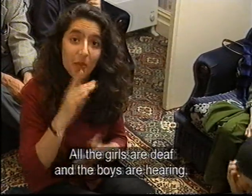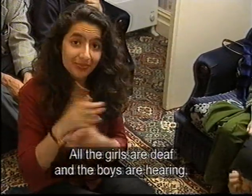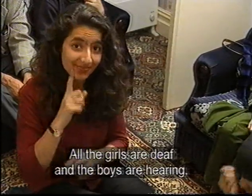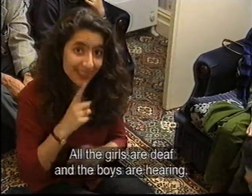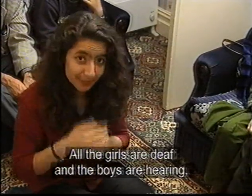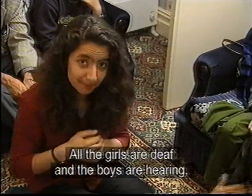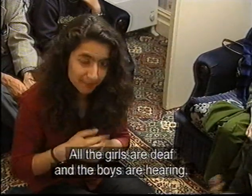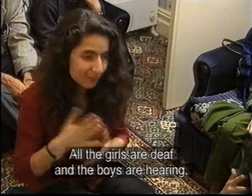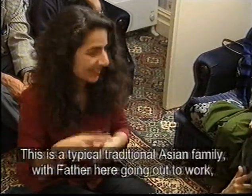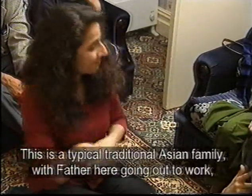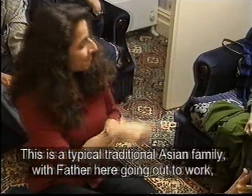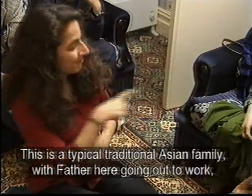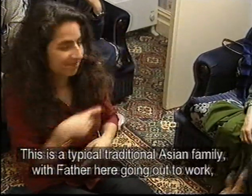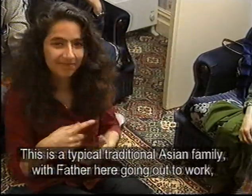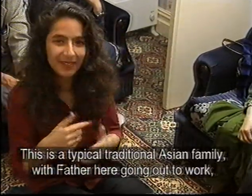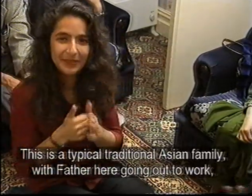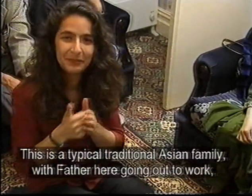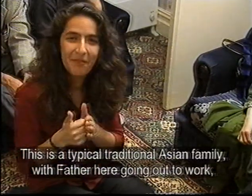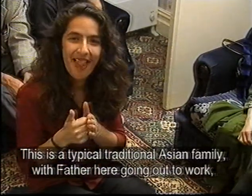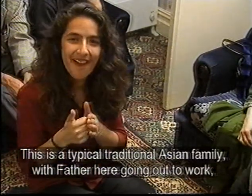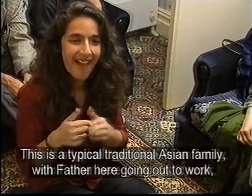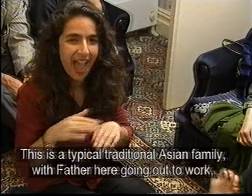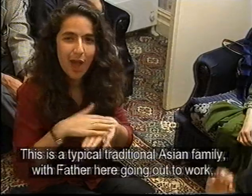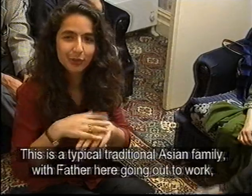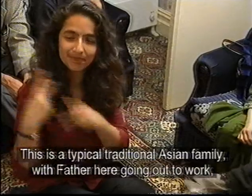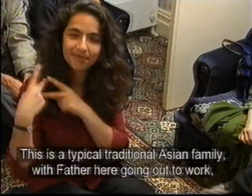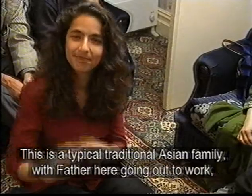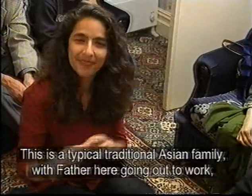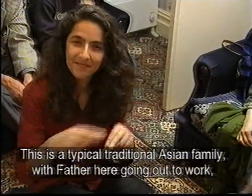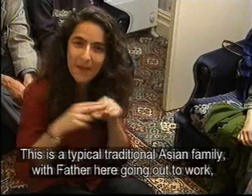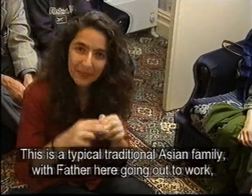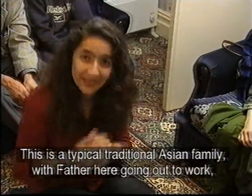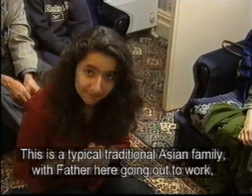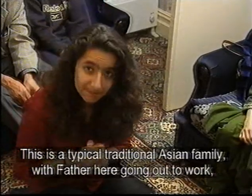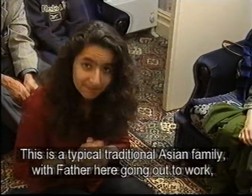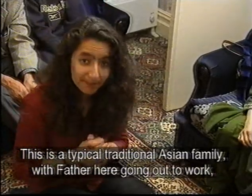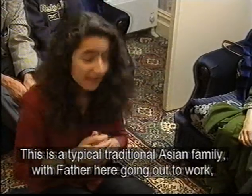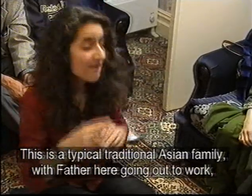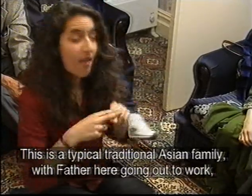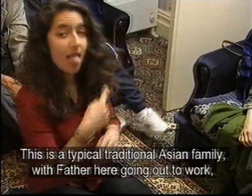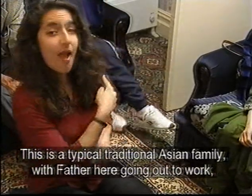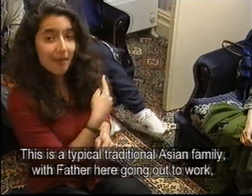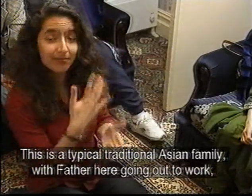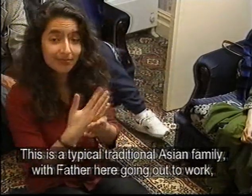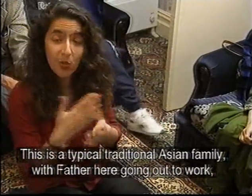hearing. This is a typical traditional Asian family, with father here going out to